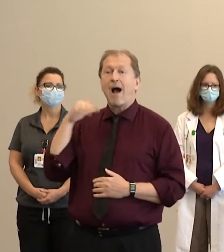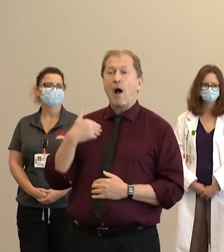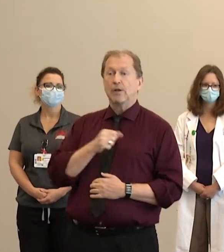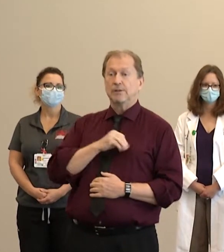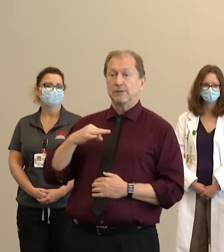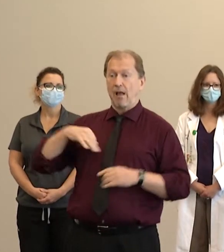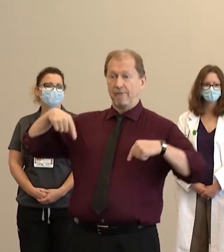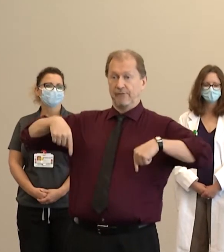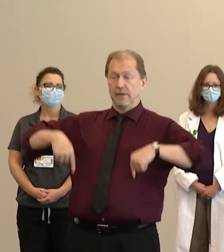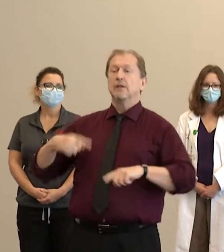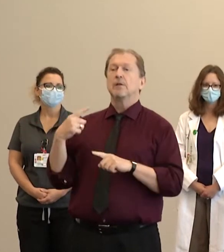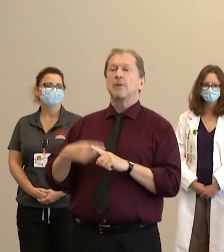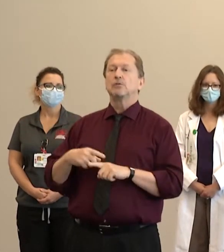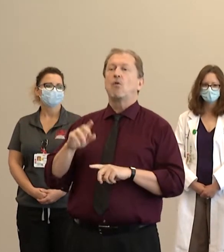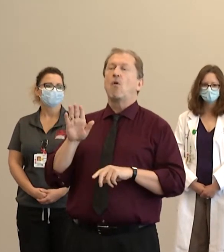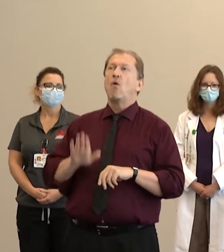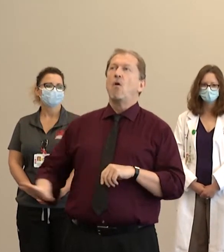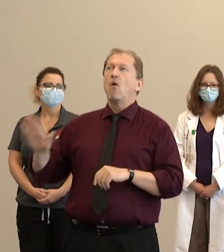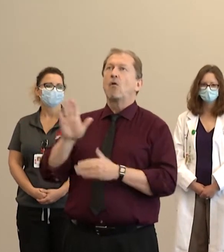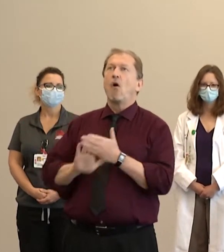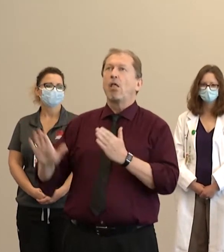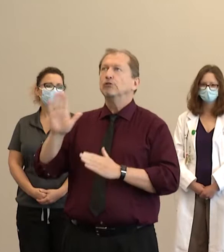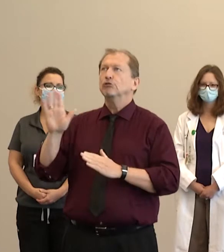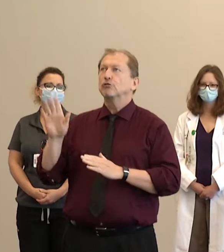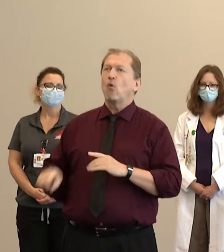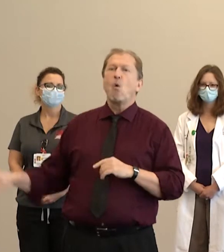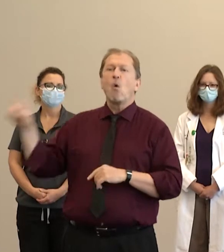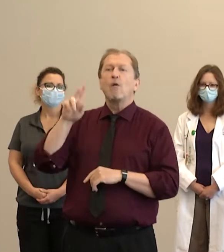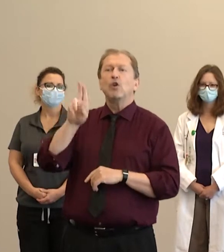medical institutions and universities around the county.